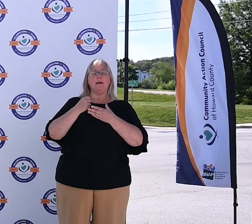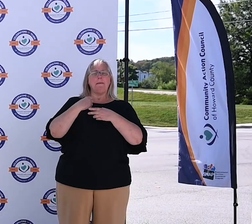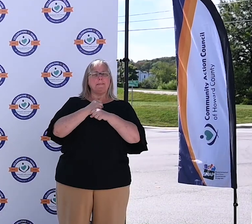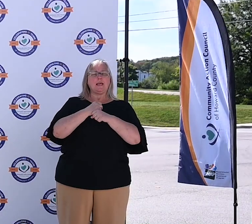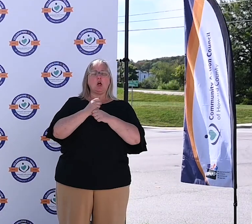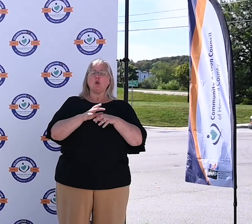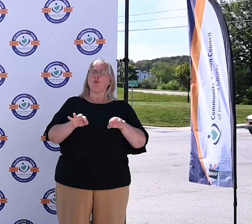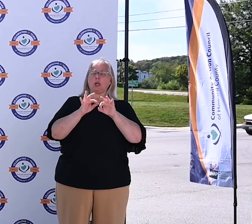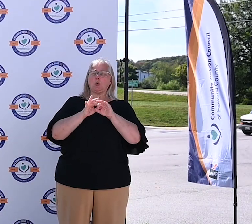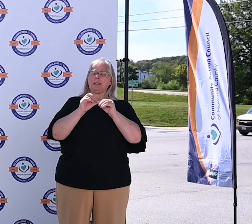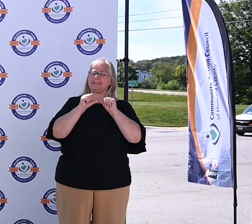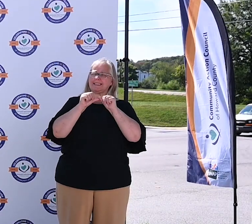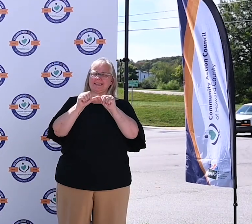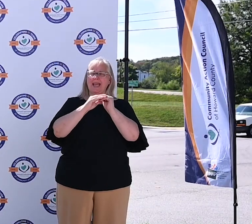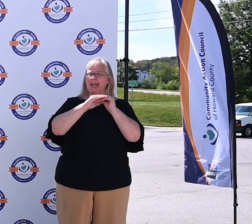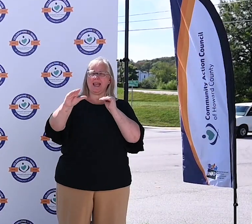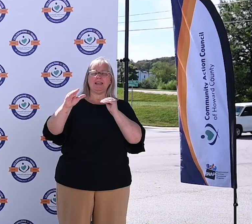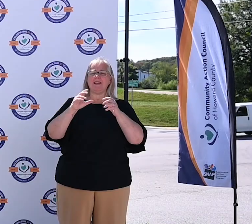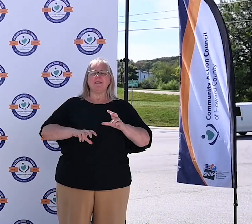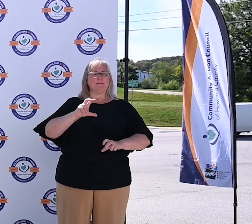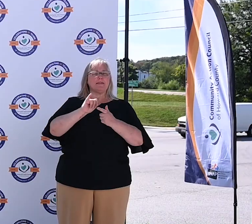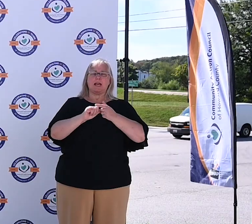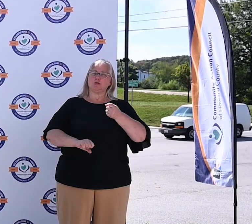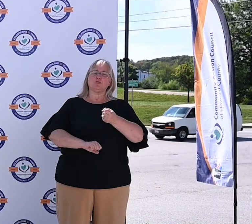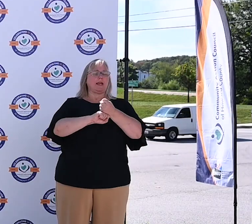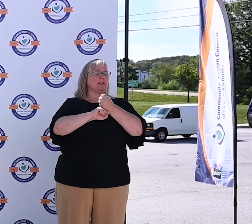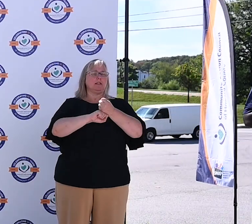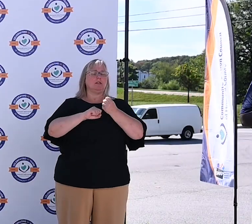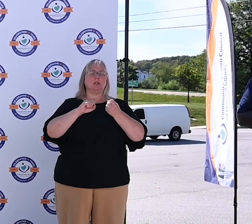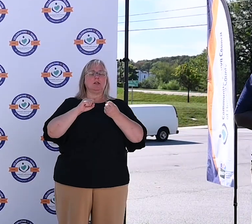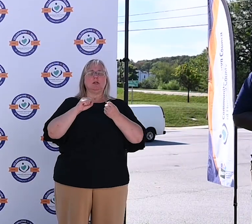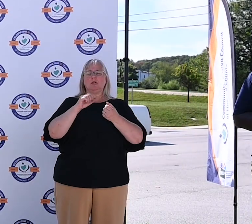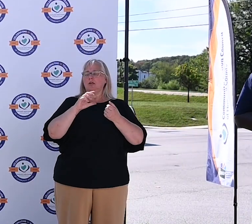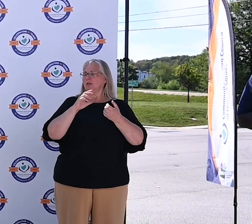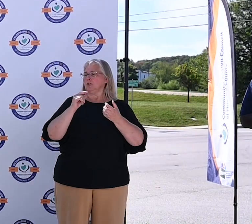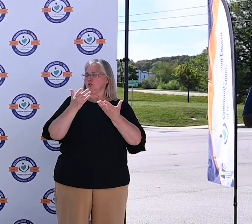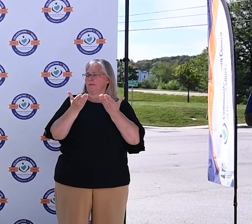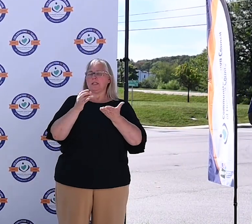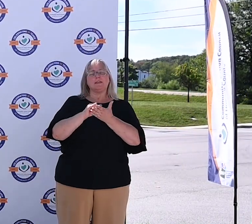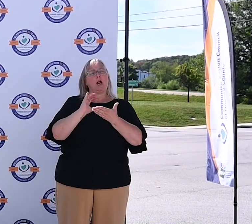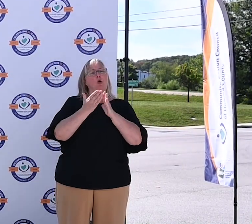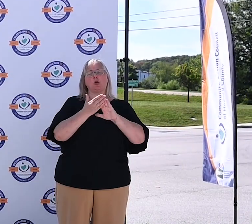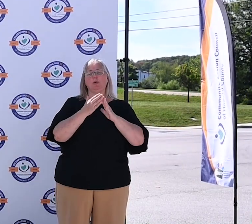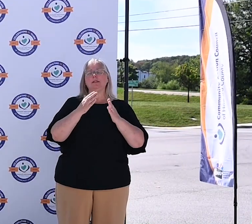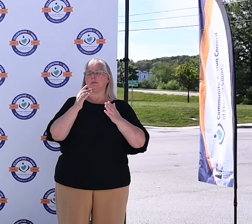sustained investments that strengthen the services our communities rely on most. Senator?